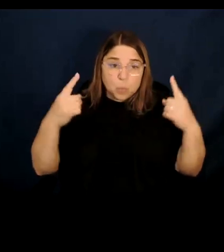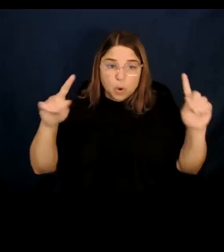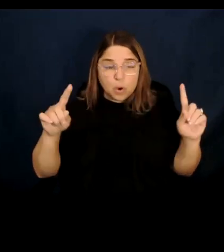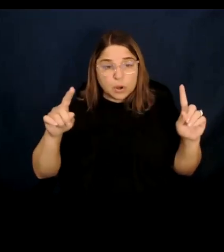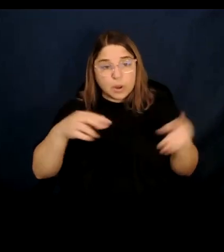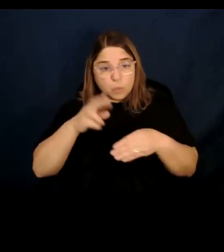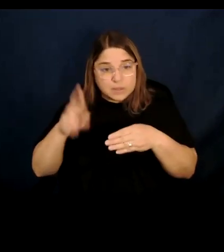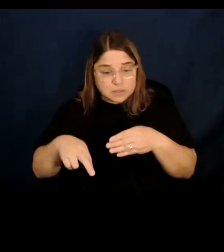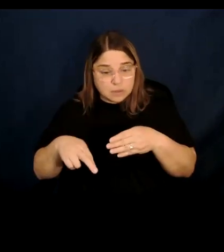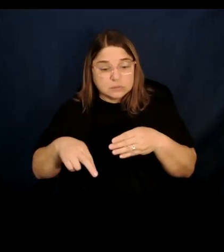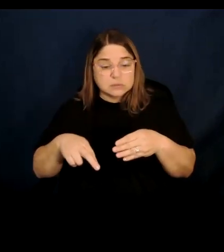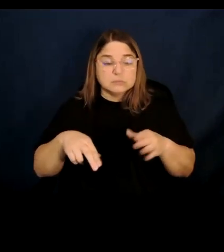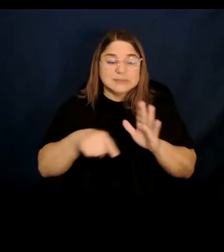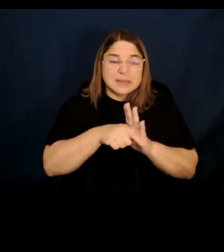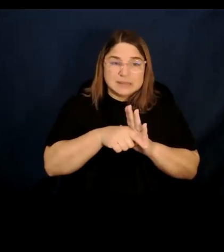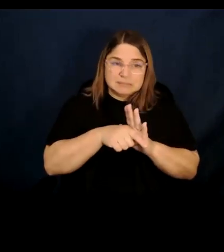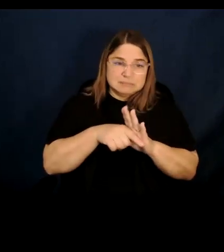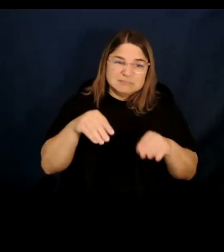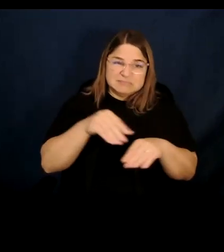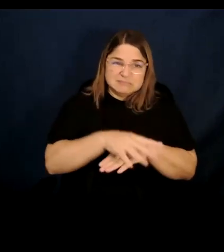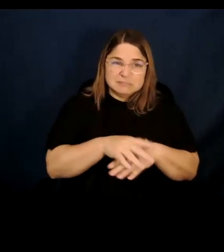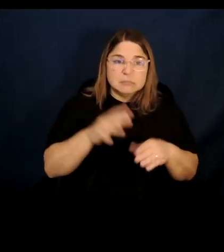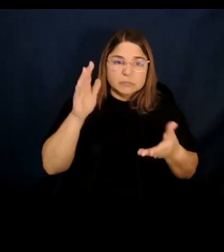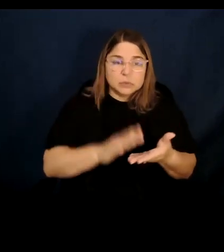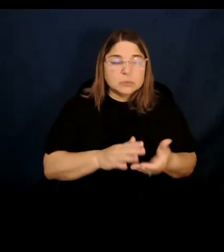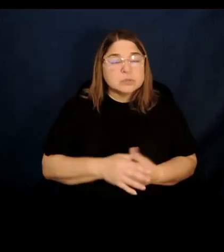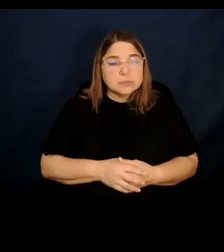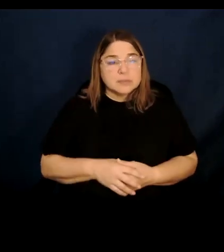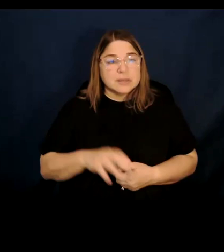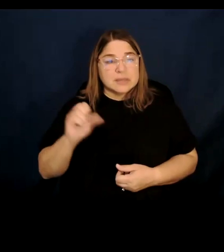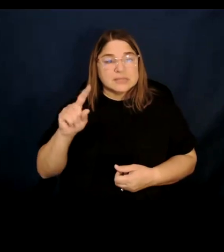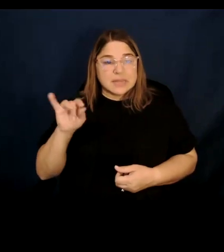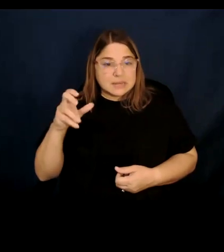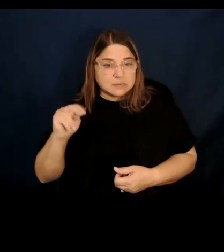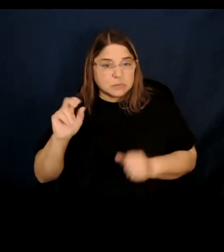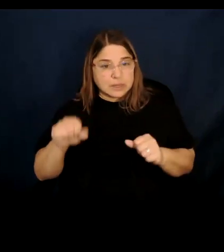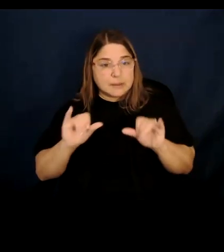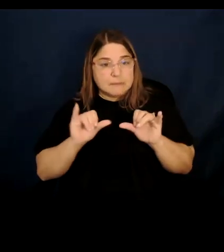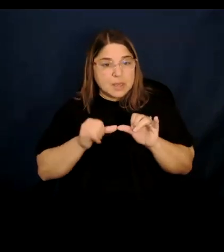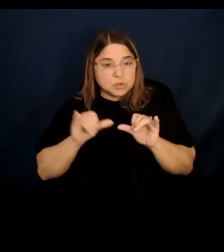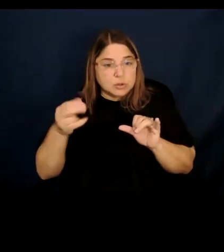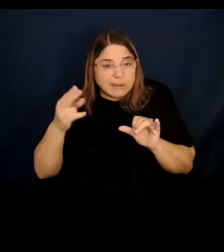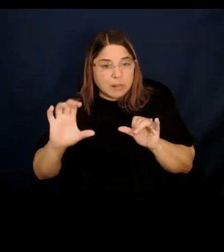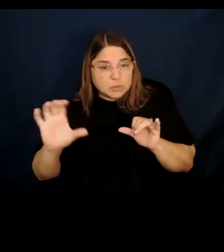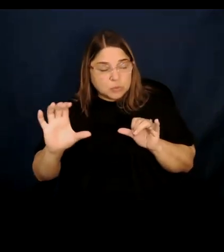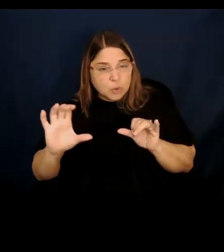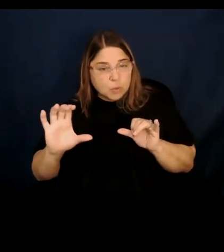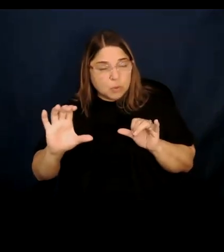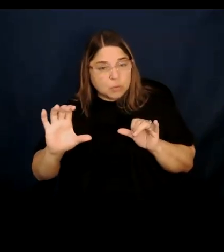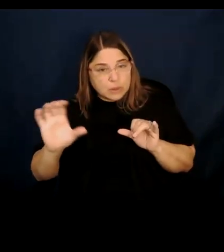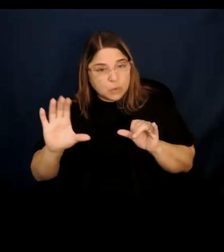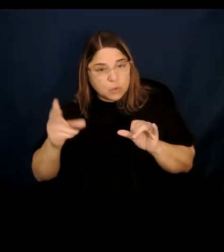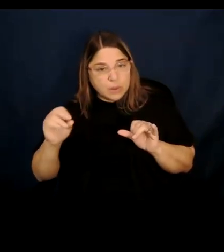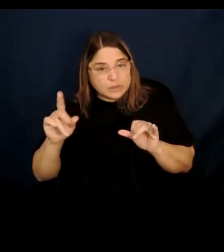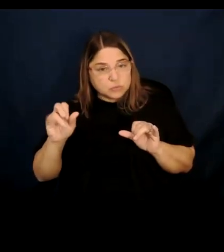in unnecessary side effects. If you're using a statin, we can measure your cholesterol. That's a known clinical indicator.